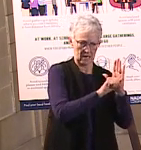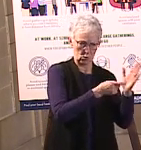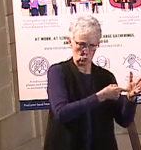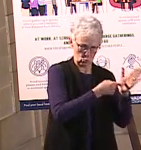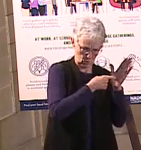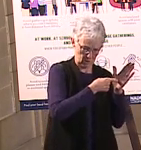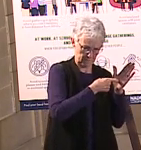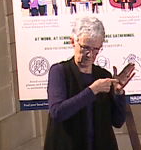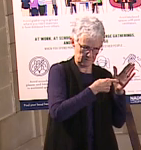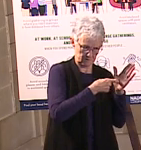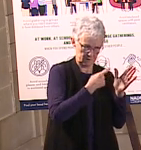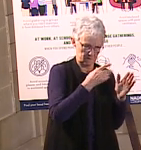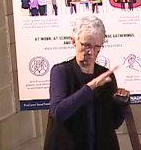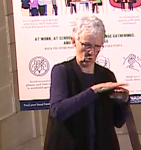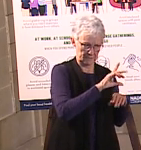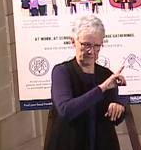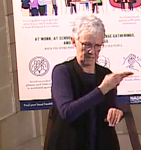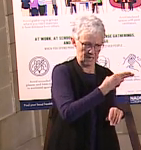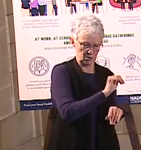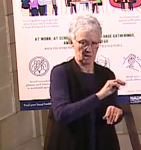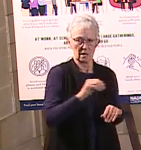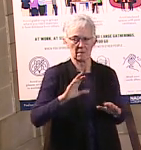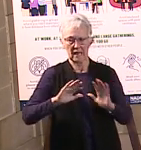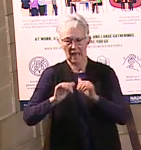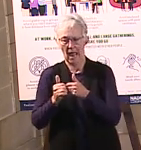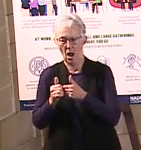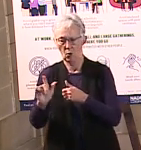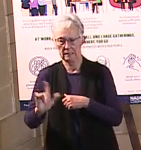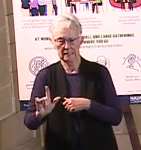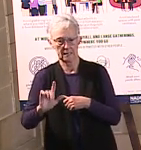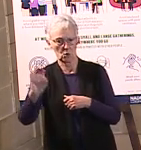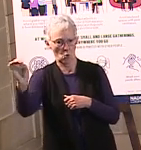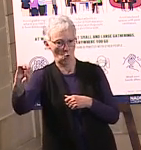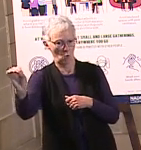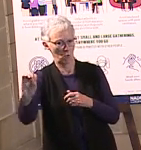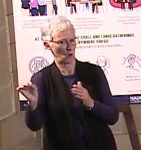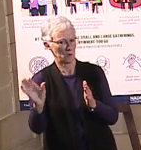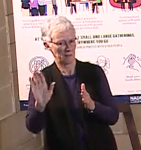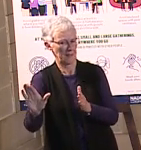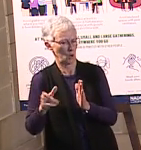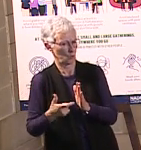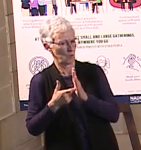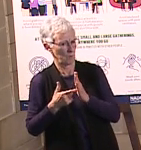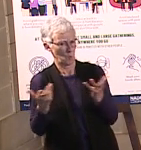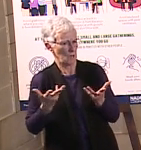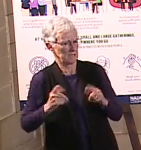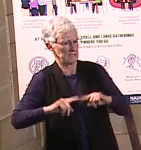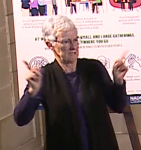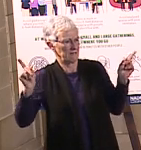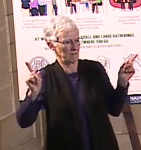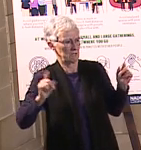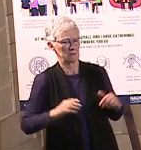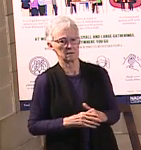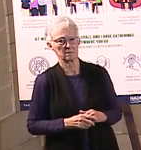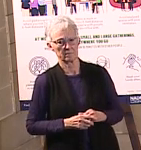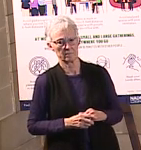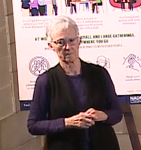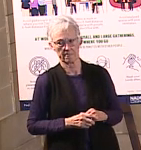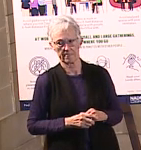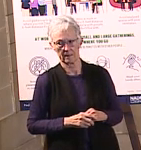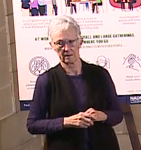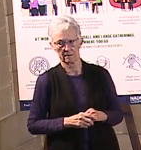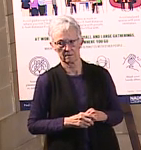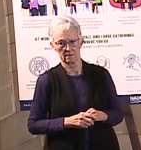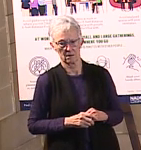what's required in Omaha and Lincoln? And probably I'd refer you to the specifics for what the Omaha and Lincoln people are doing, because